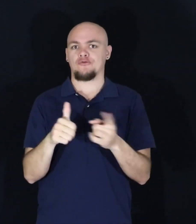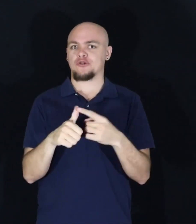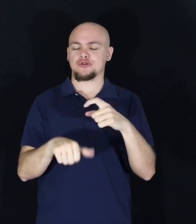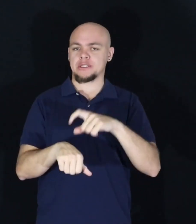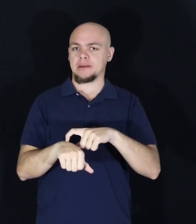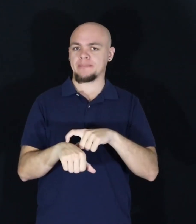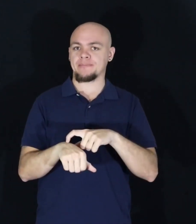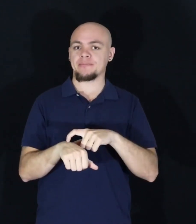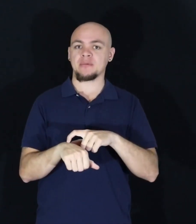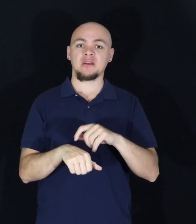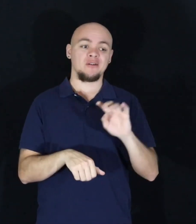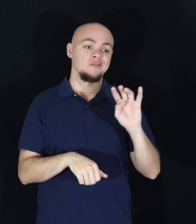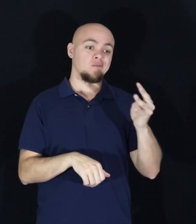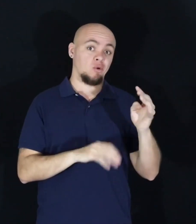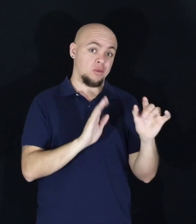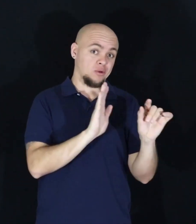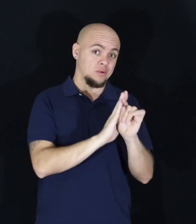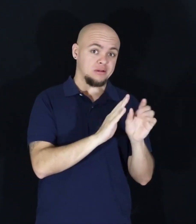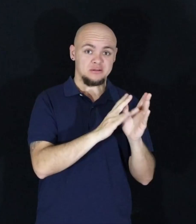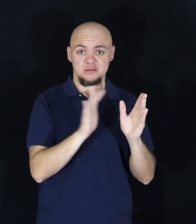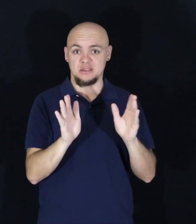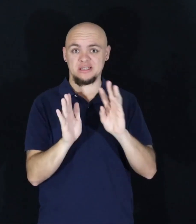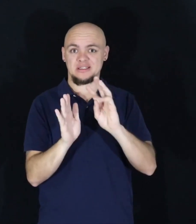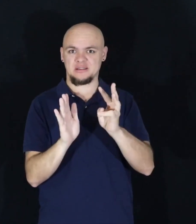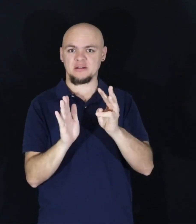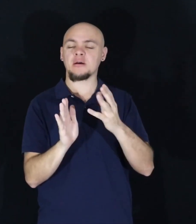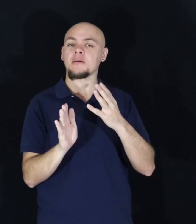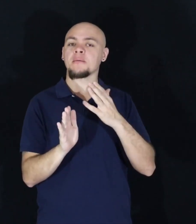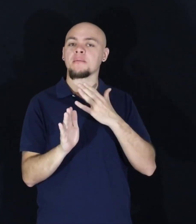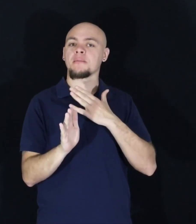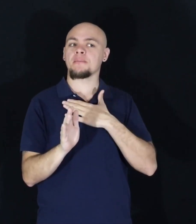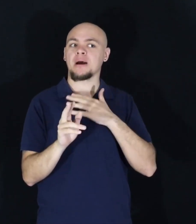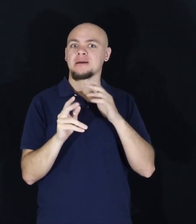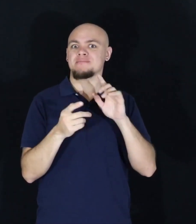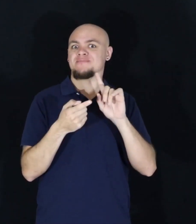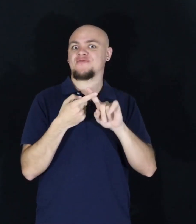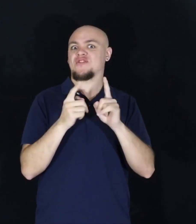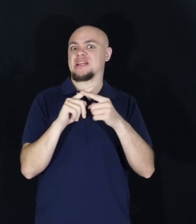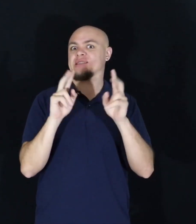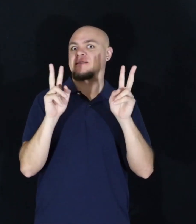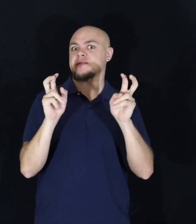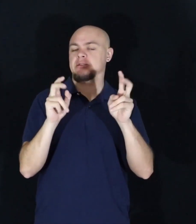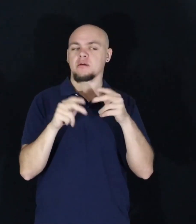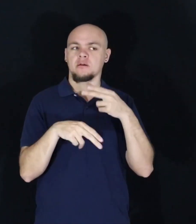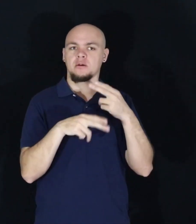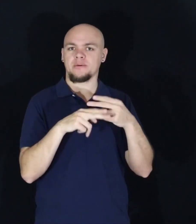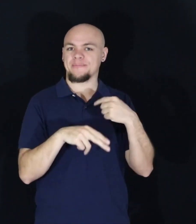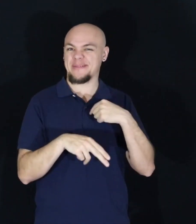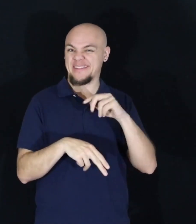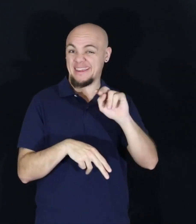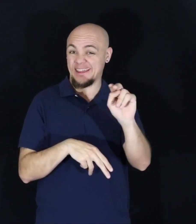Then, from grade 4 to grade 6, I was called the N-word by one of my so-called friends.